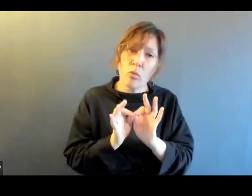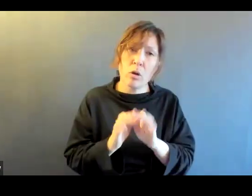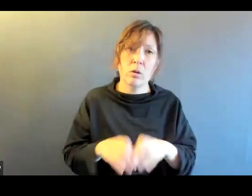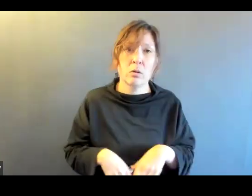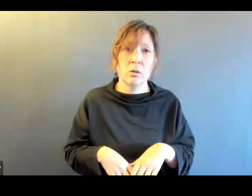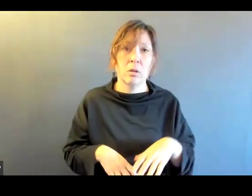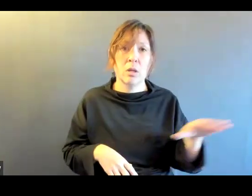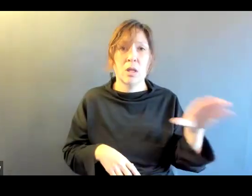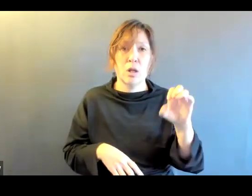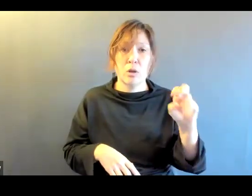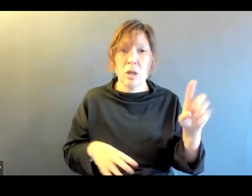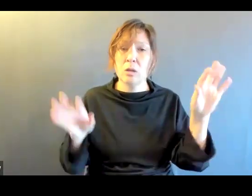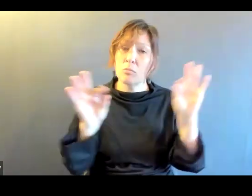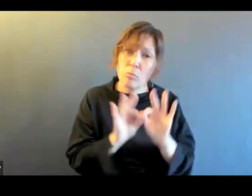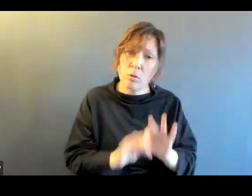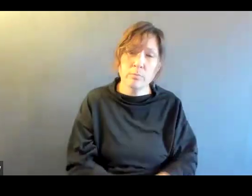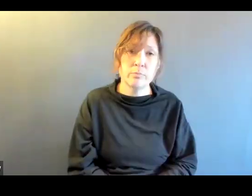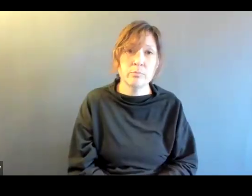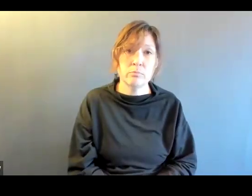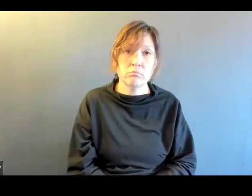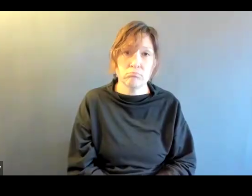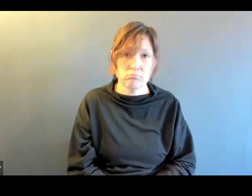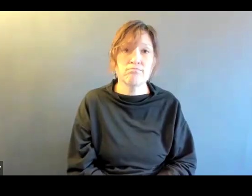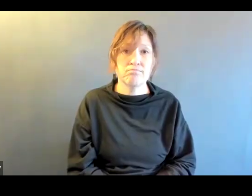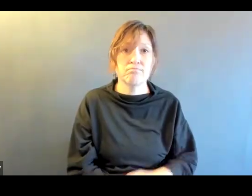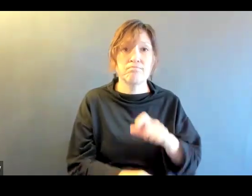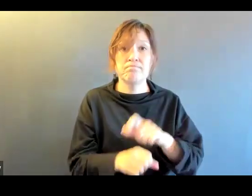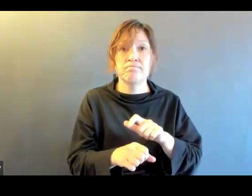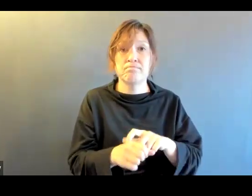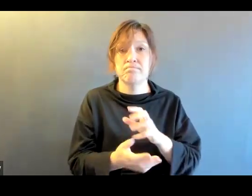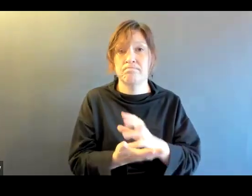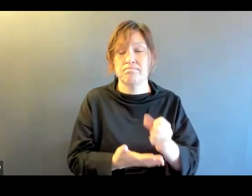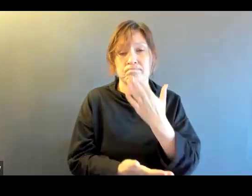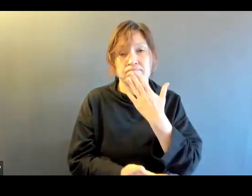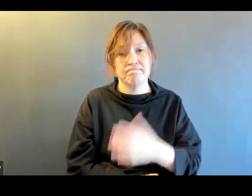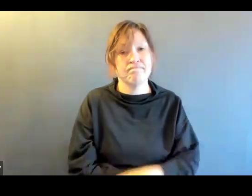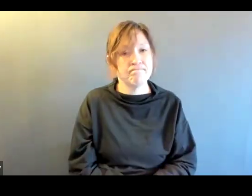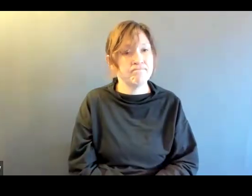education matters. And thank you. Your time's up. Thank you.